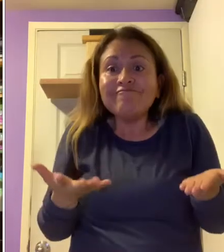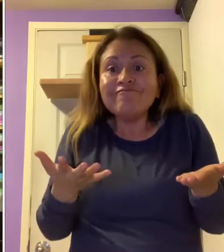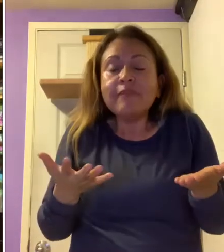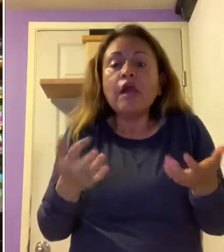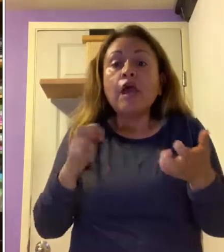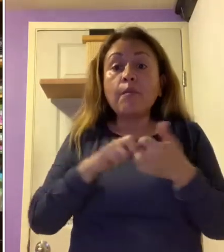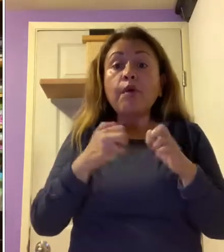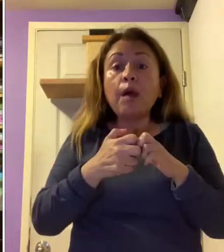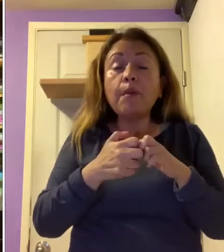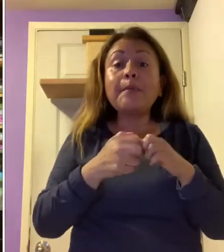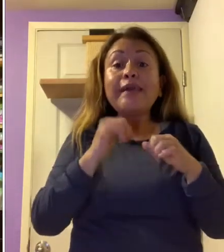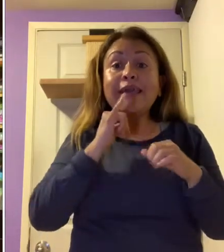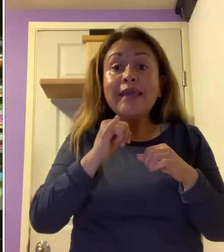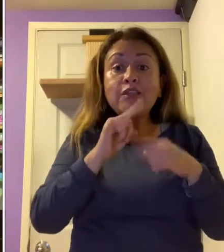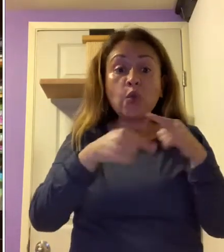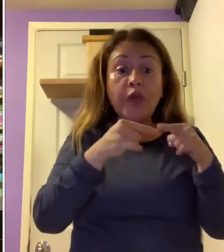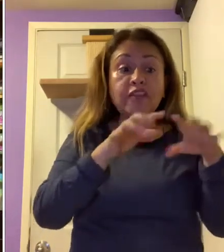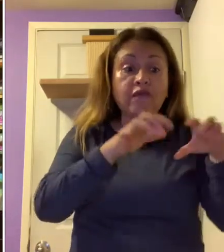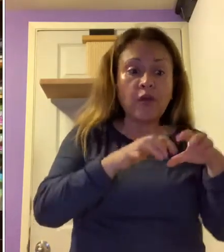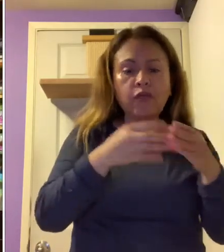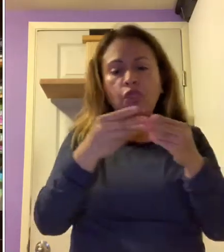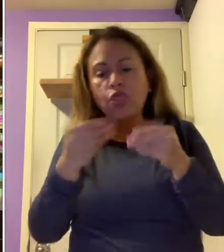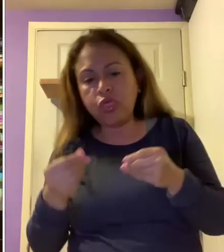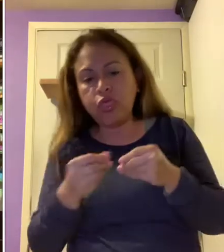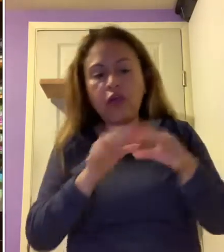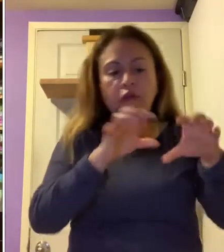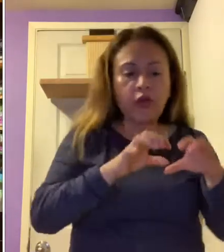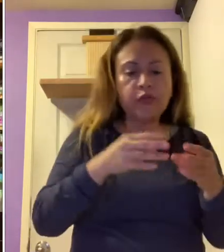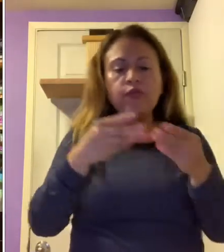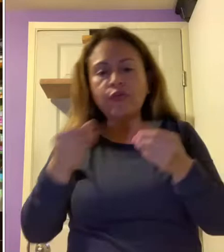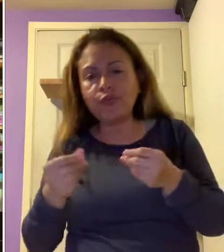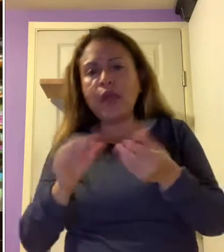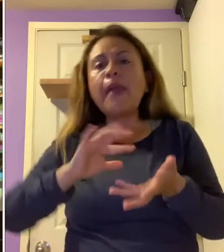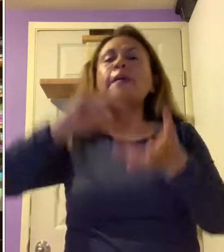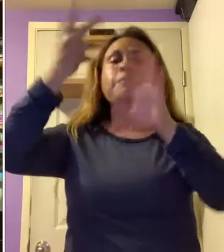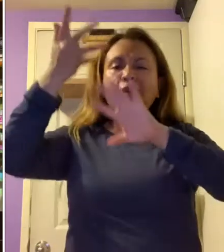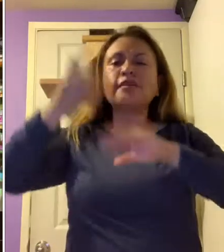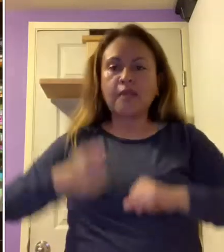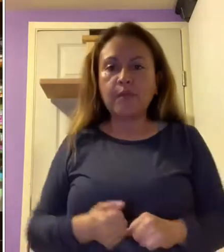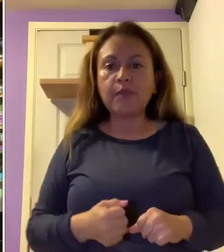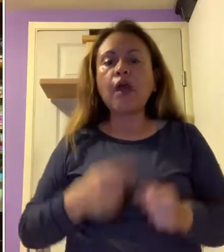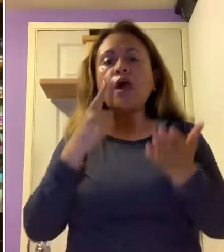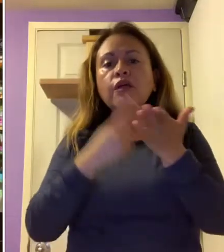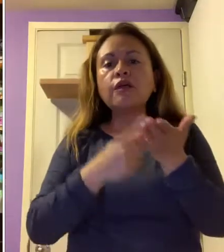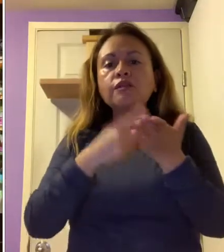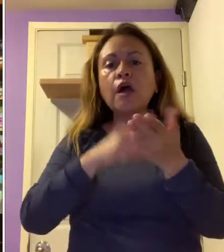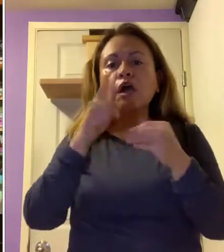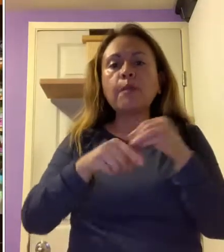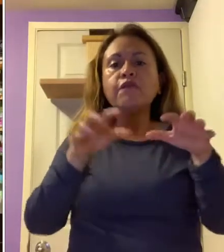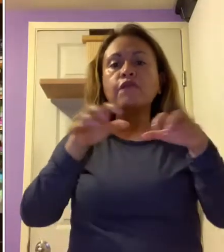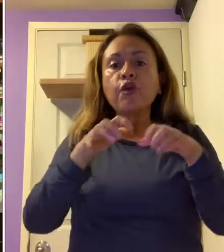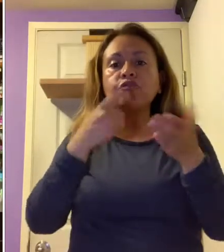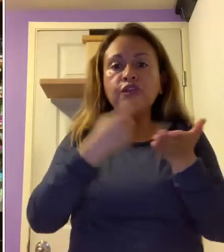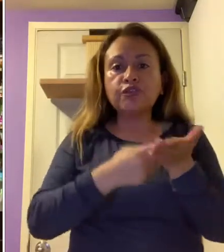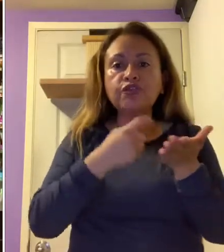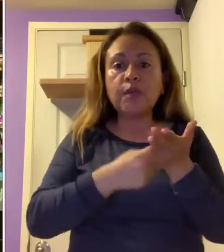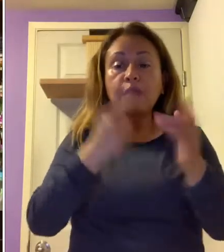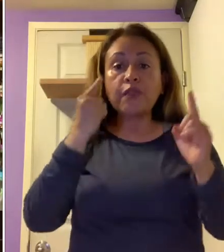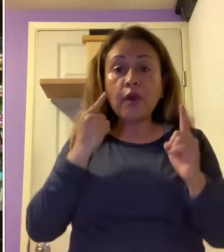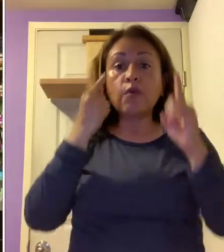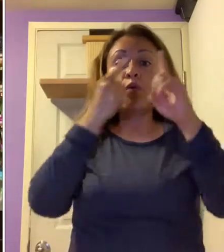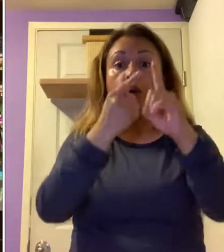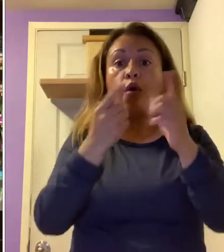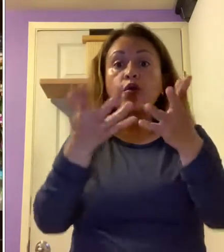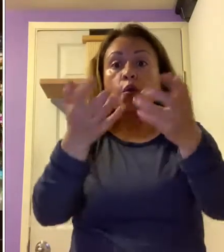frozen anyway. The problem is when it gets frozen and thawed multiple times, that's when it messes up the texture. So if I'm talking about frozen shrimp,